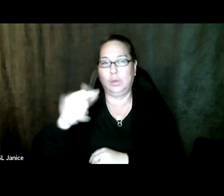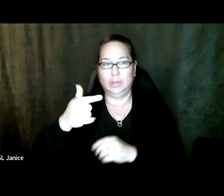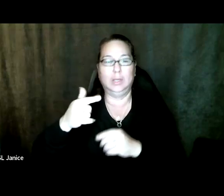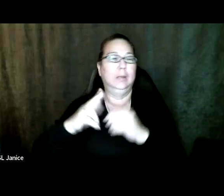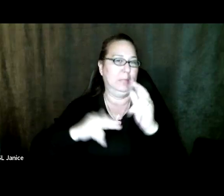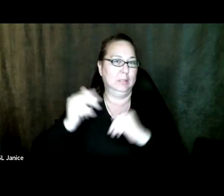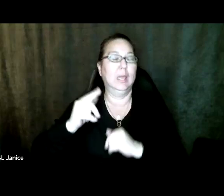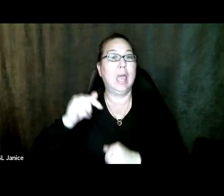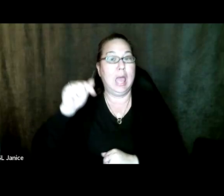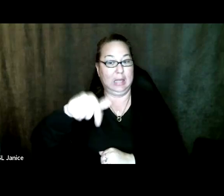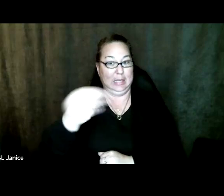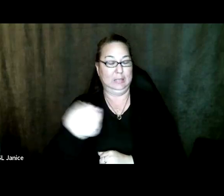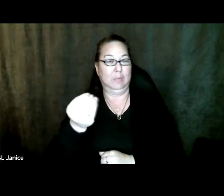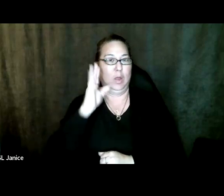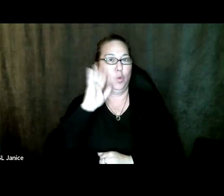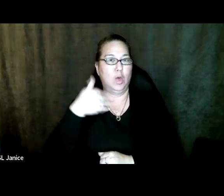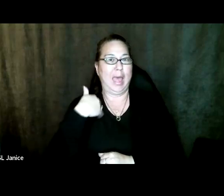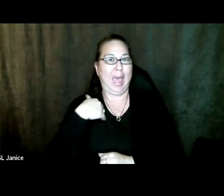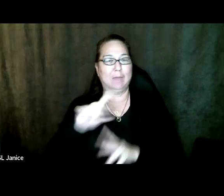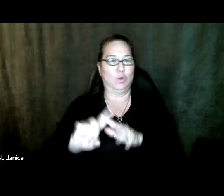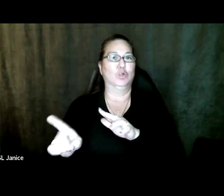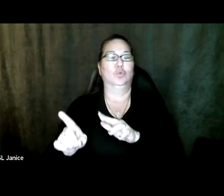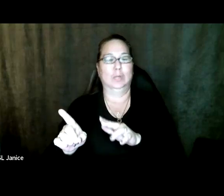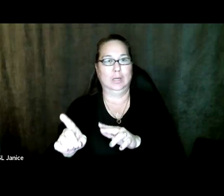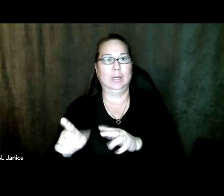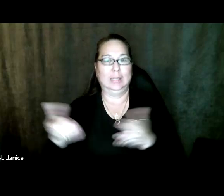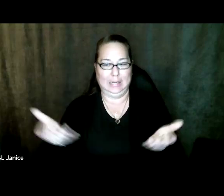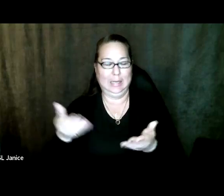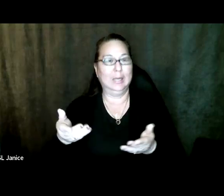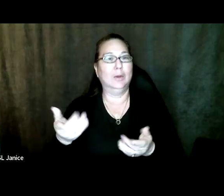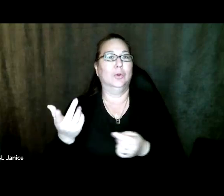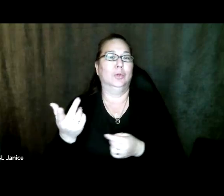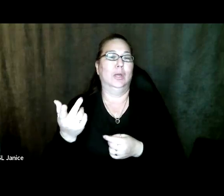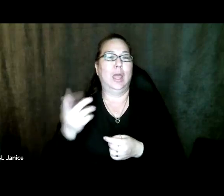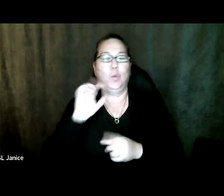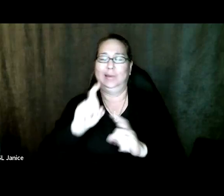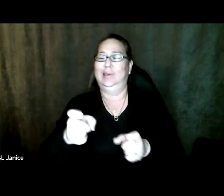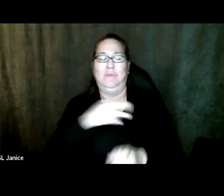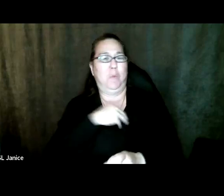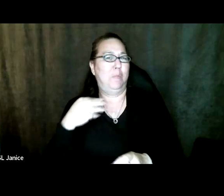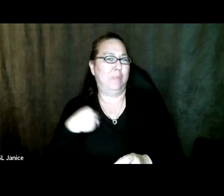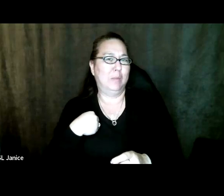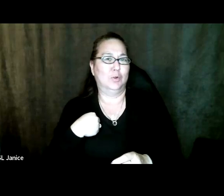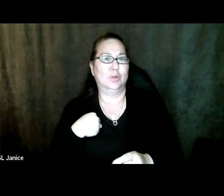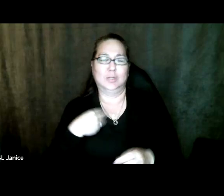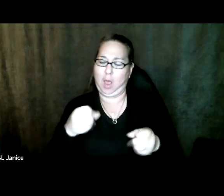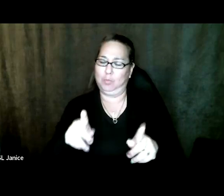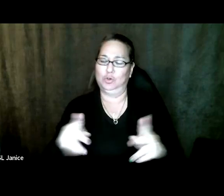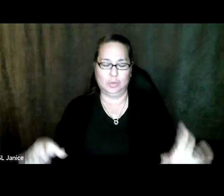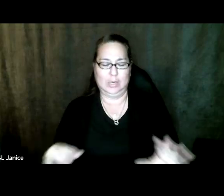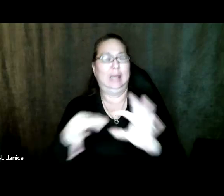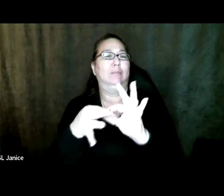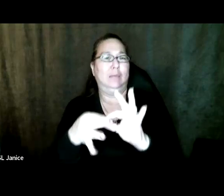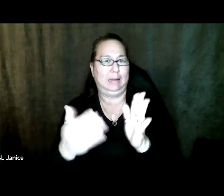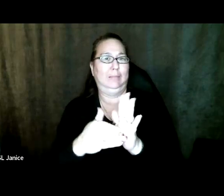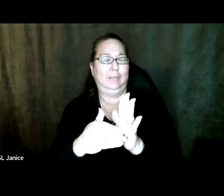this coming Monday, October 28th, here at the Bowling Building. The retreat will give members an opportunity to reconnect and position us for